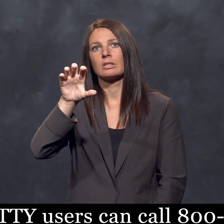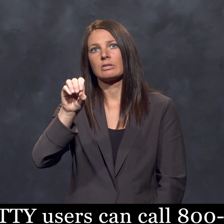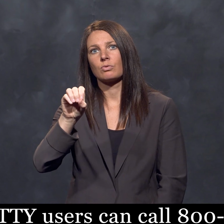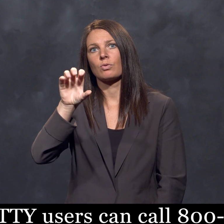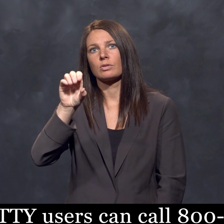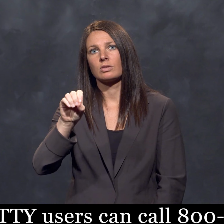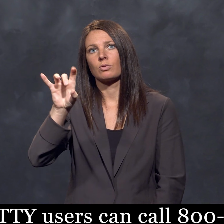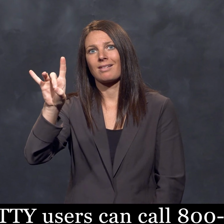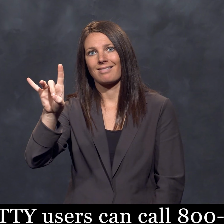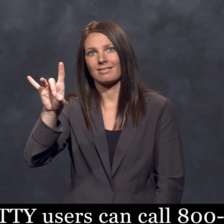800-233-3008.